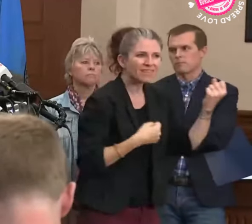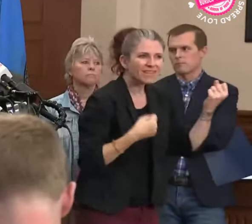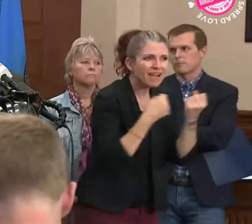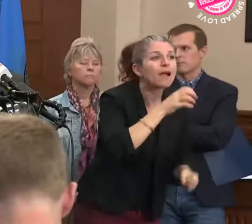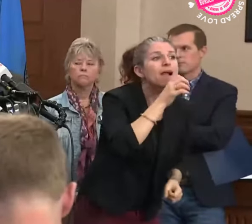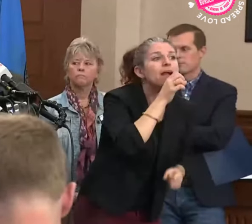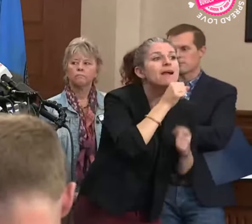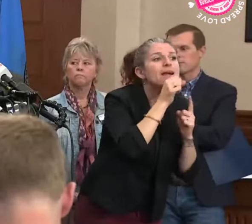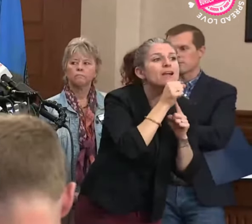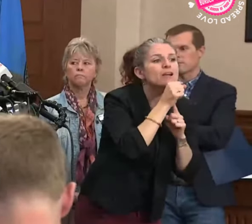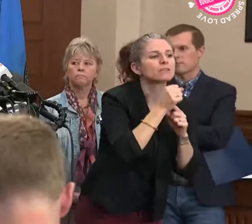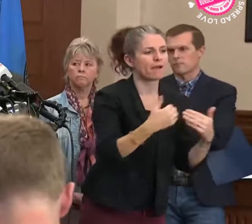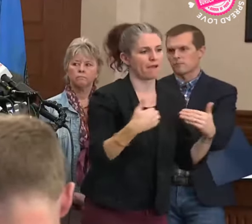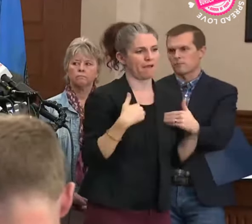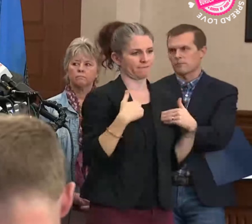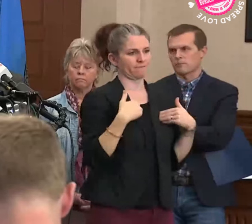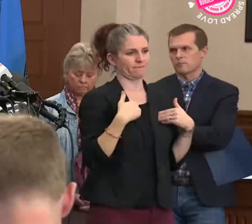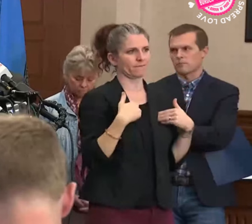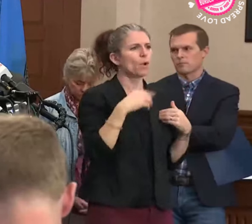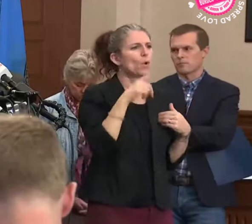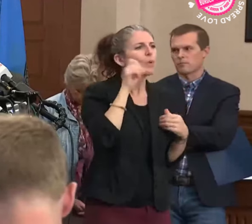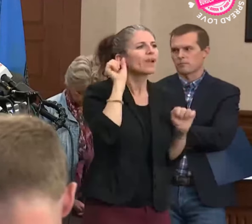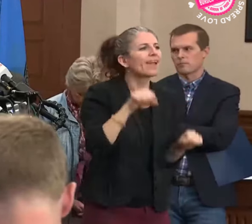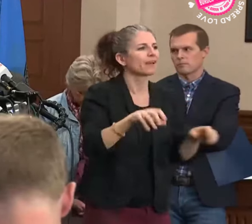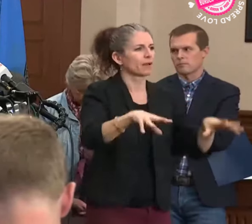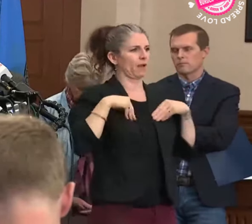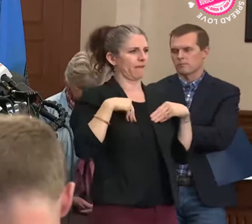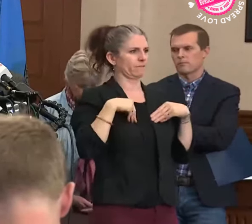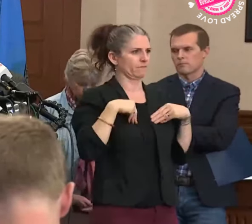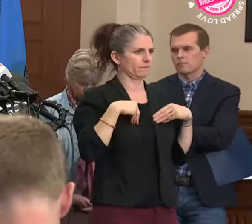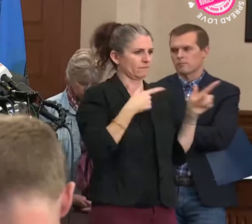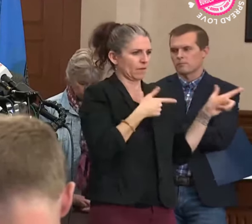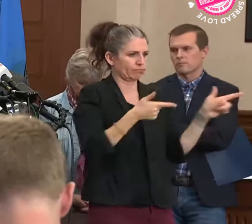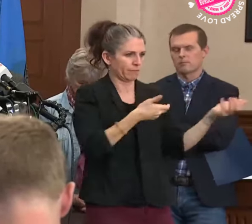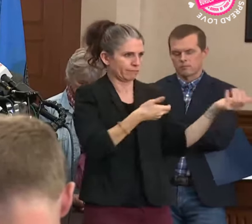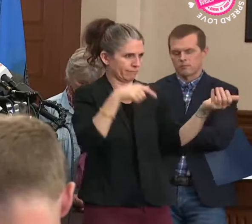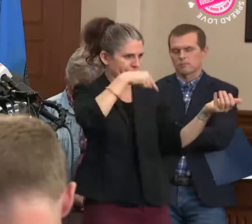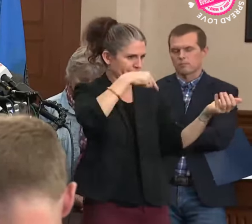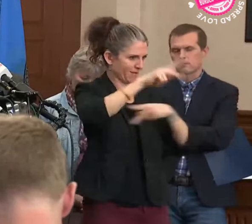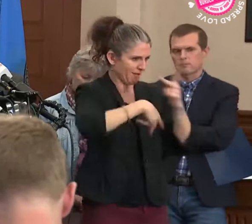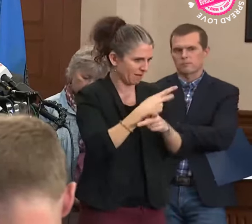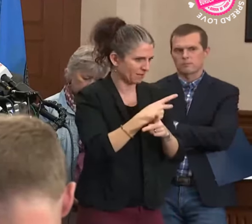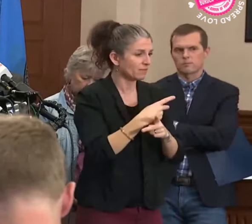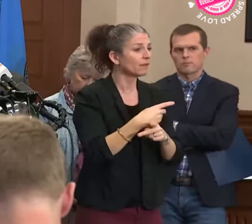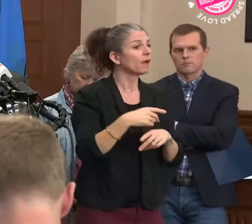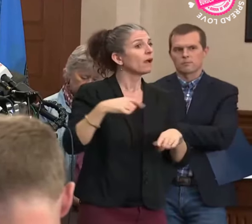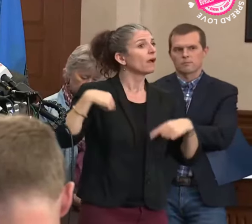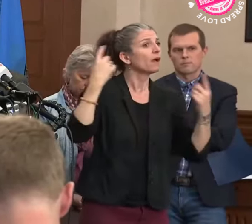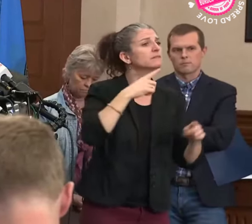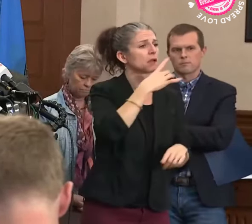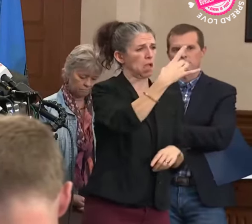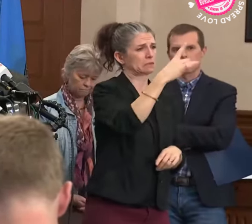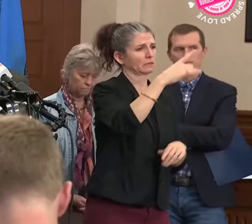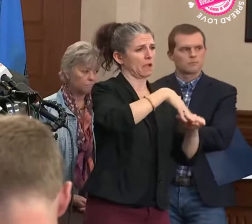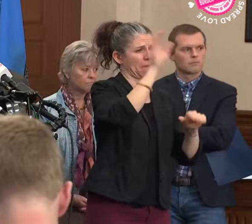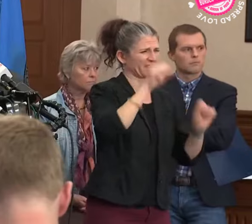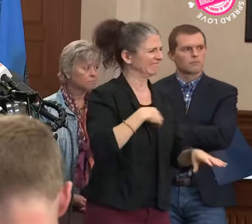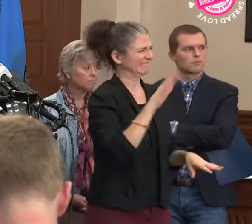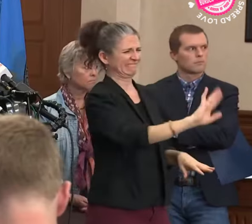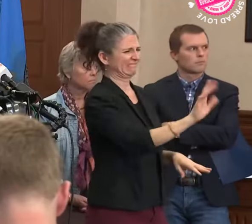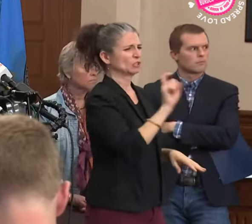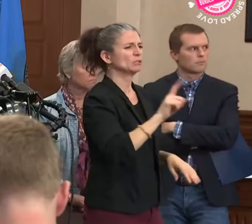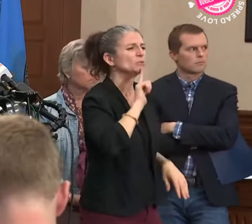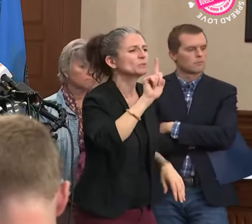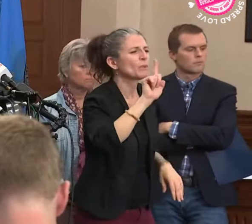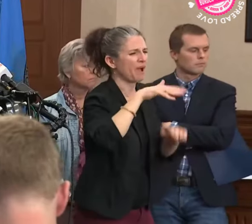purchase a high capacity rifle from 18 to 21, the way it is for a handgun. Senator Collins,